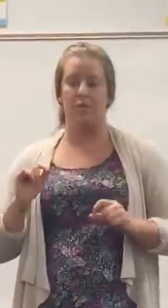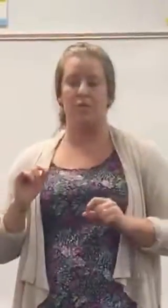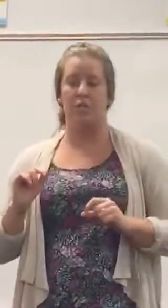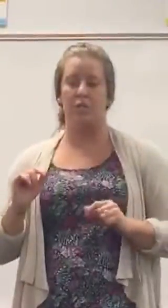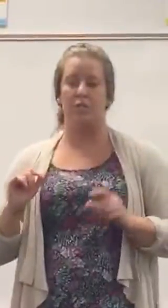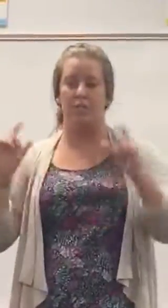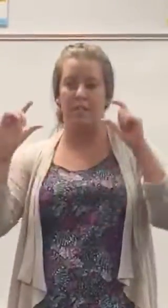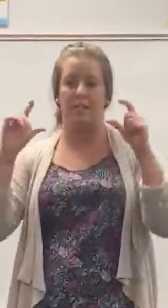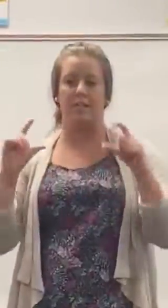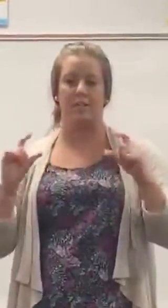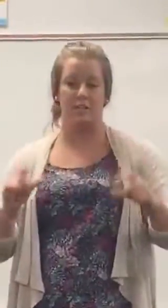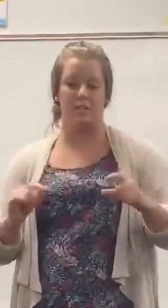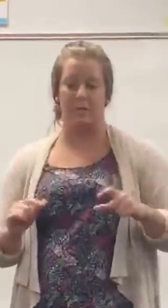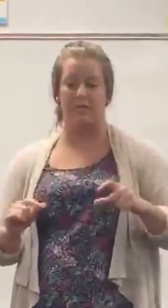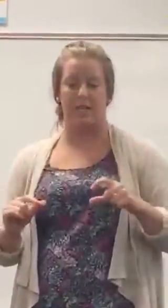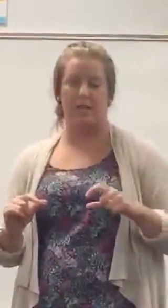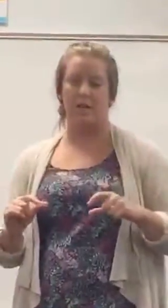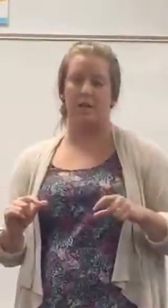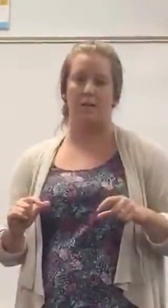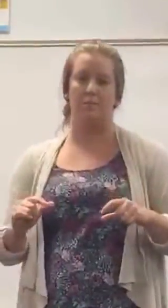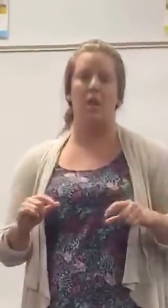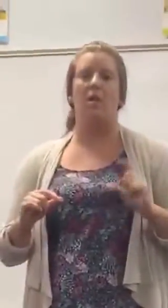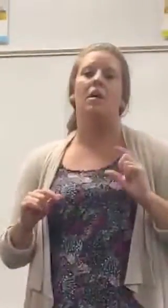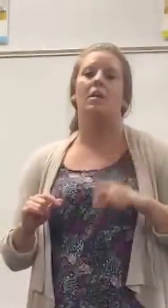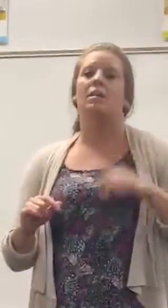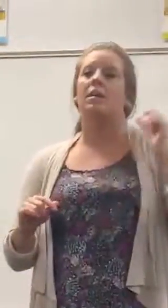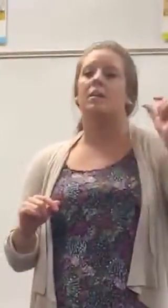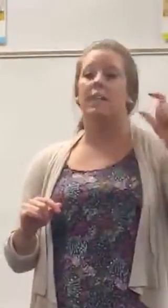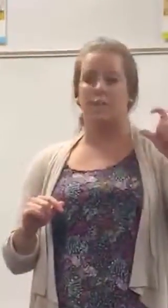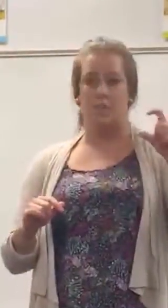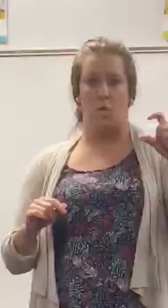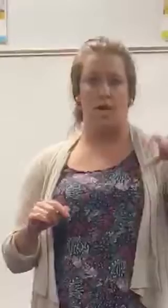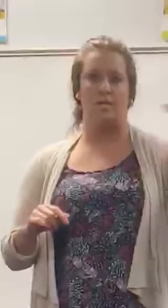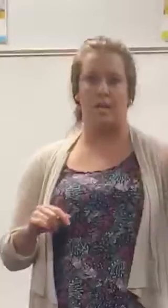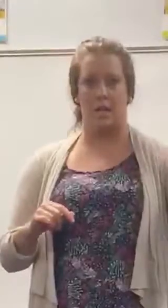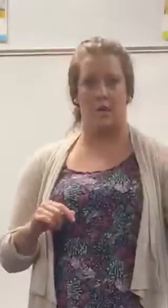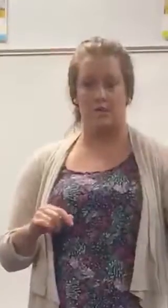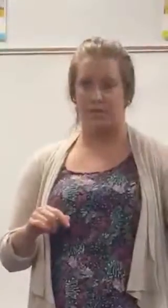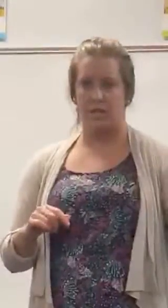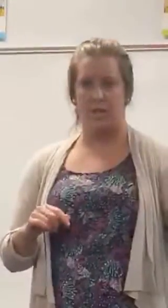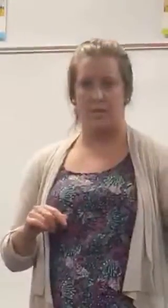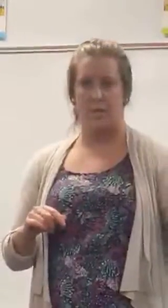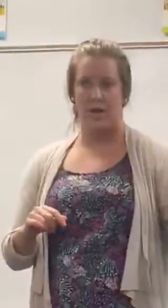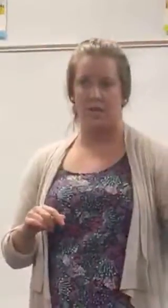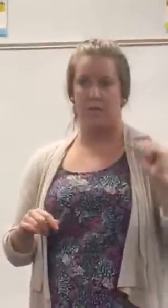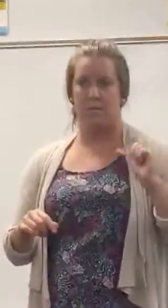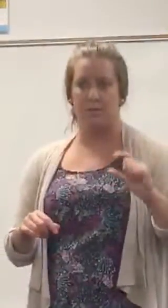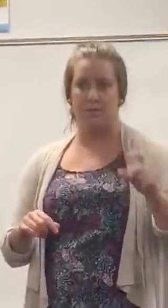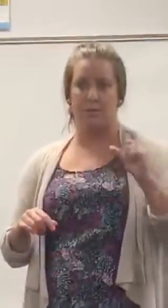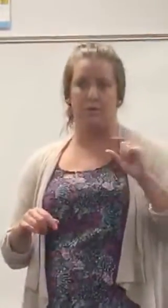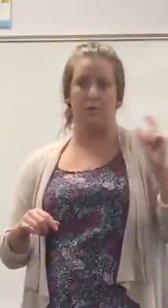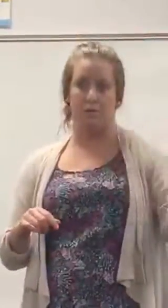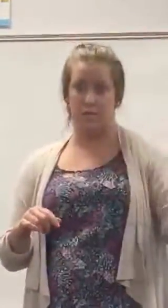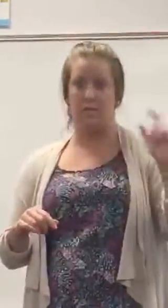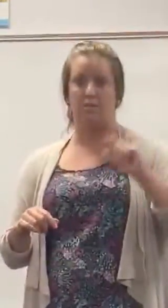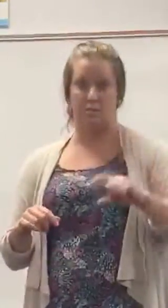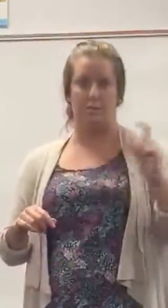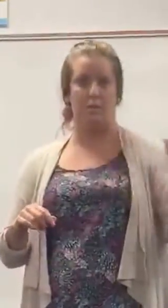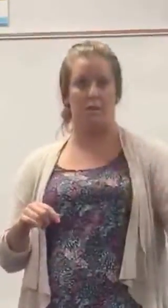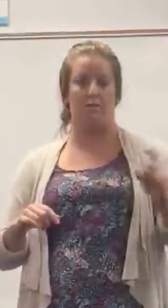what you're going to do is there are sections labeled on your article. Section 1 is going to go with the person at number 1 on the table, 2 with 2, 3 with 3,